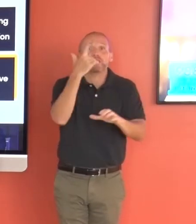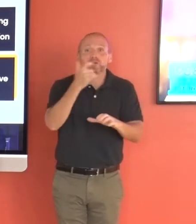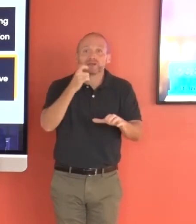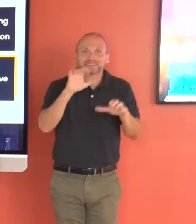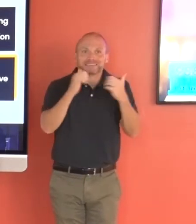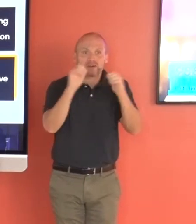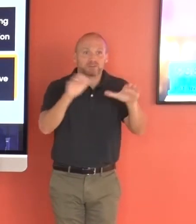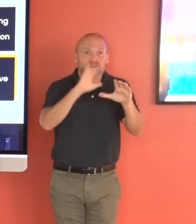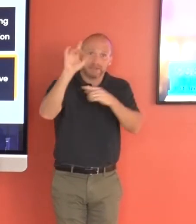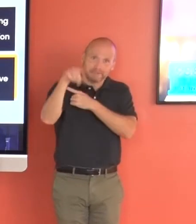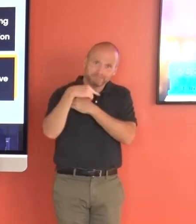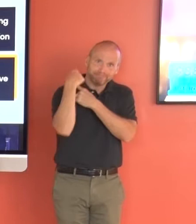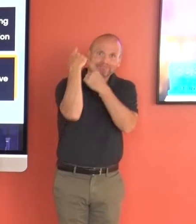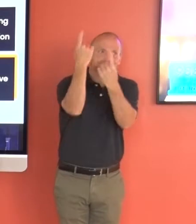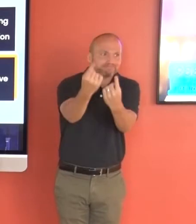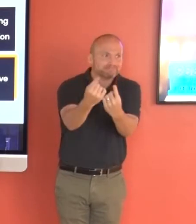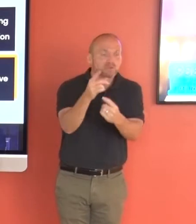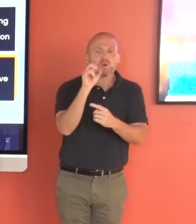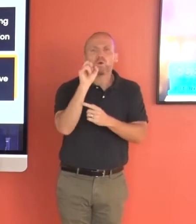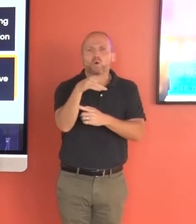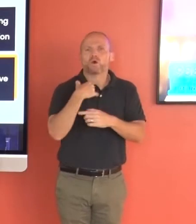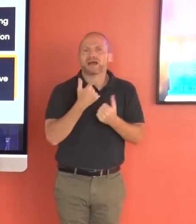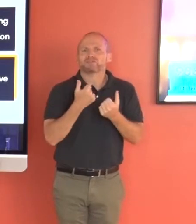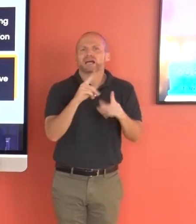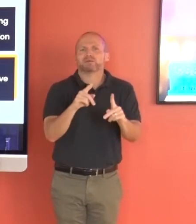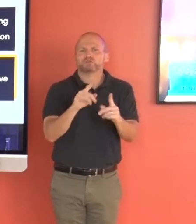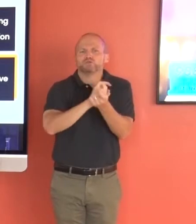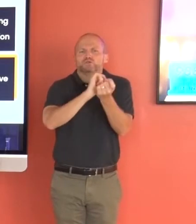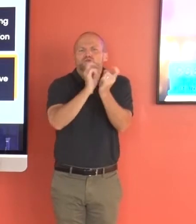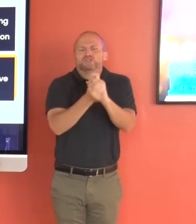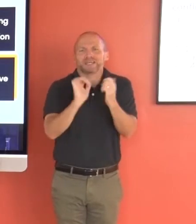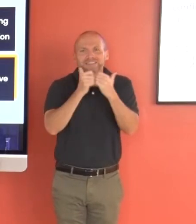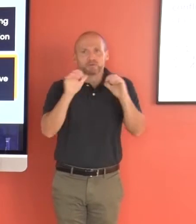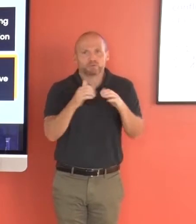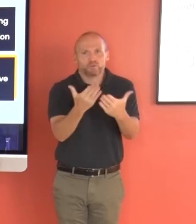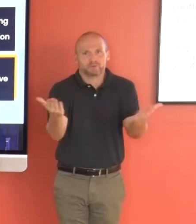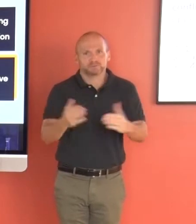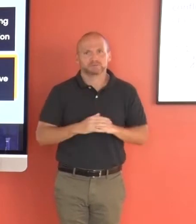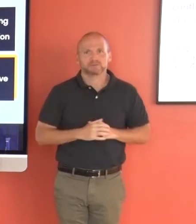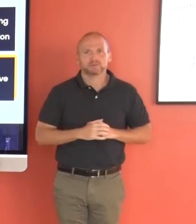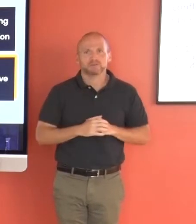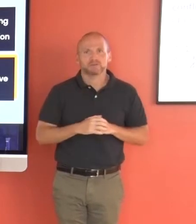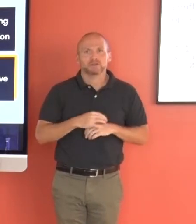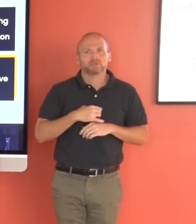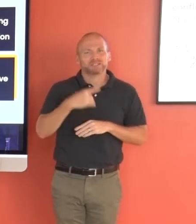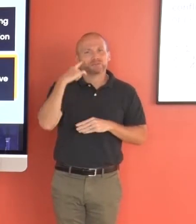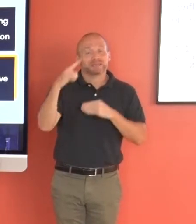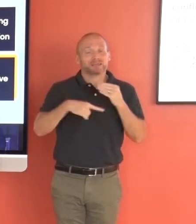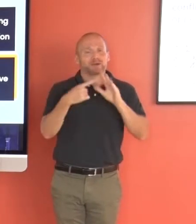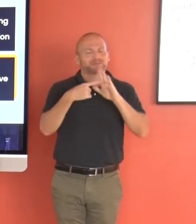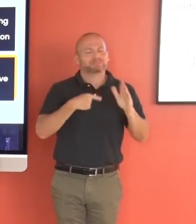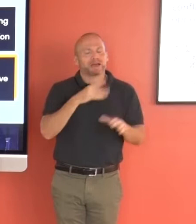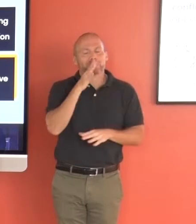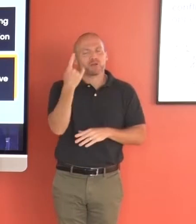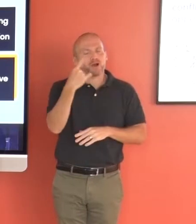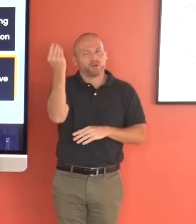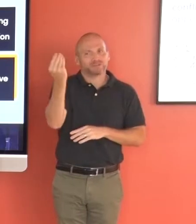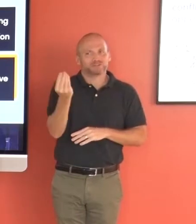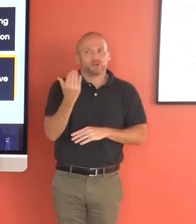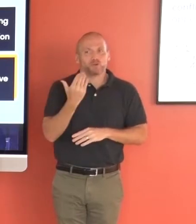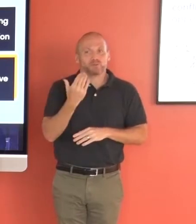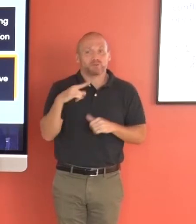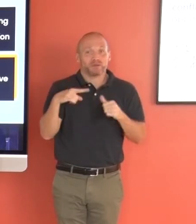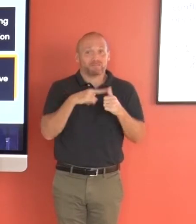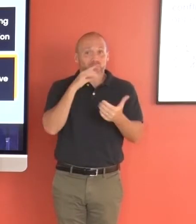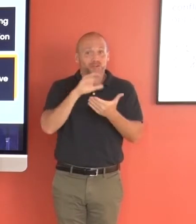1972? Or is there a chance for us to rethink? It makes me think about the example my mother always told me when I first